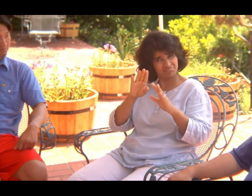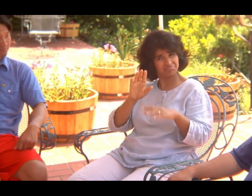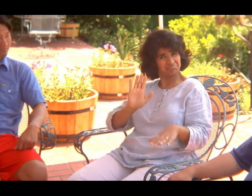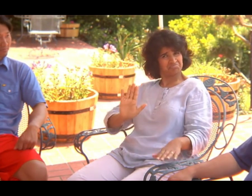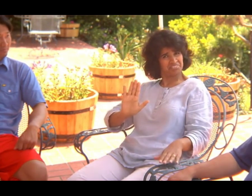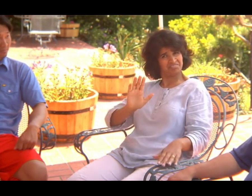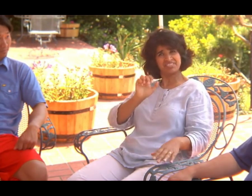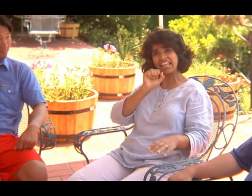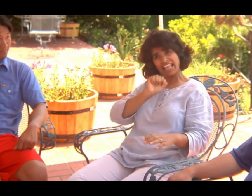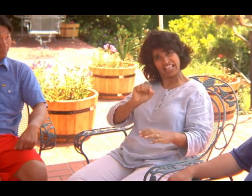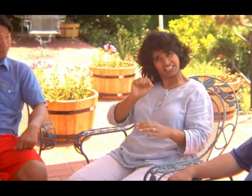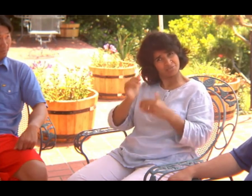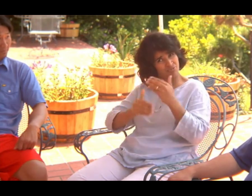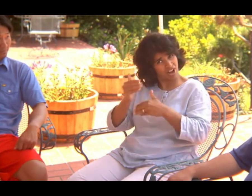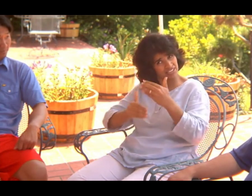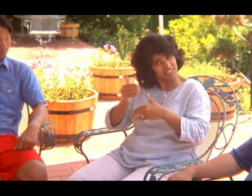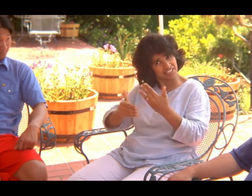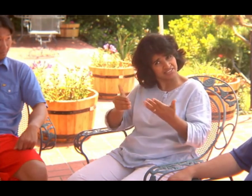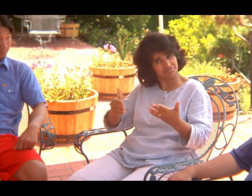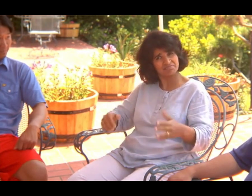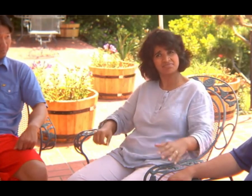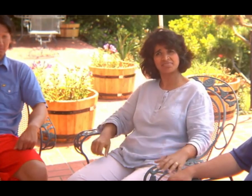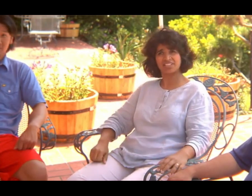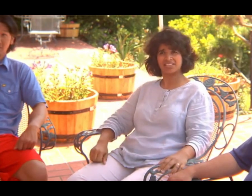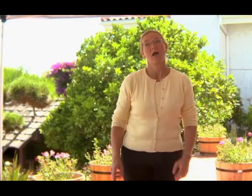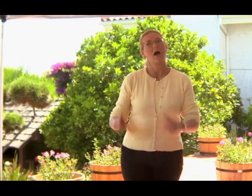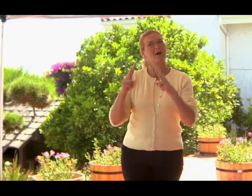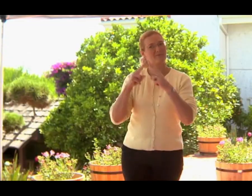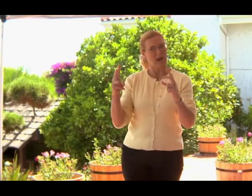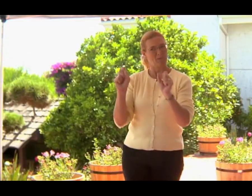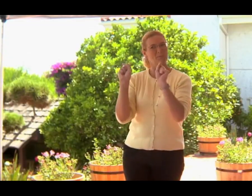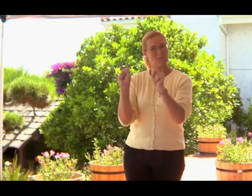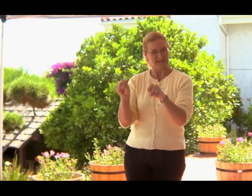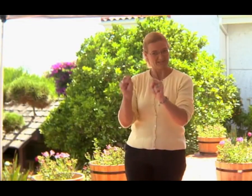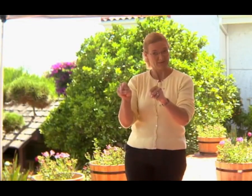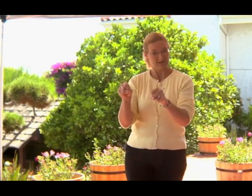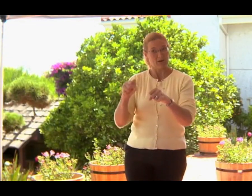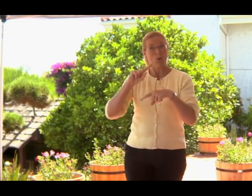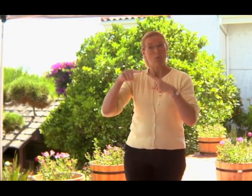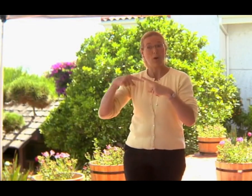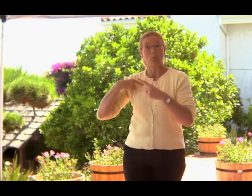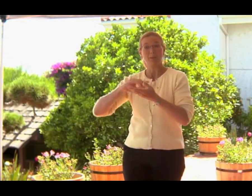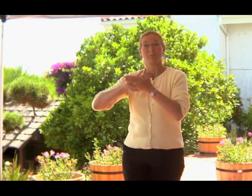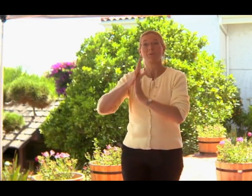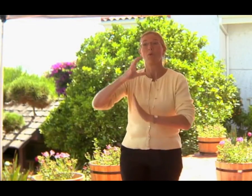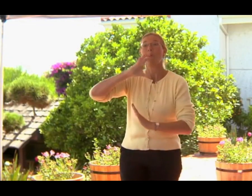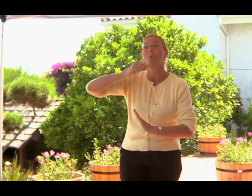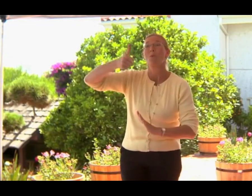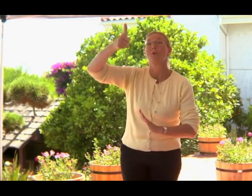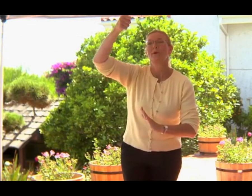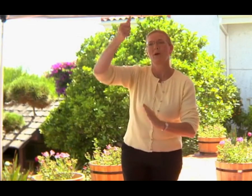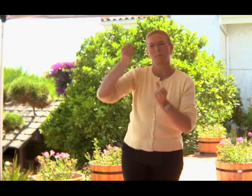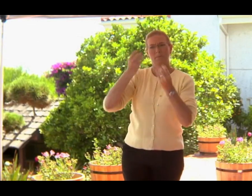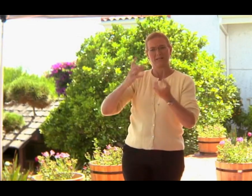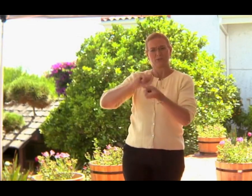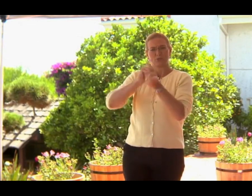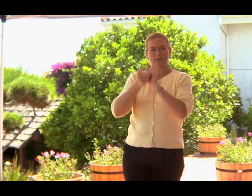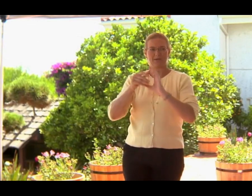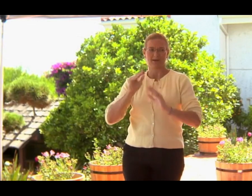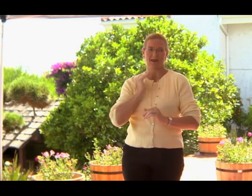They were just part of the aging process. Is that true? That's very possible. There are many changes in the skin as we get